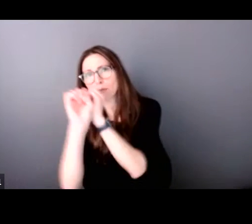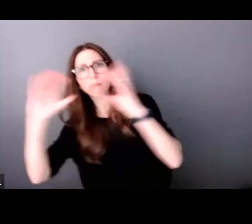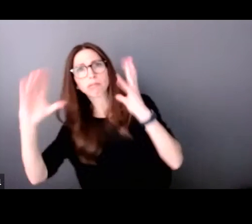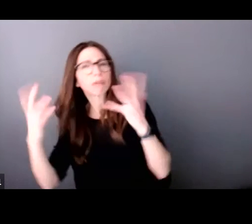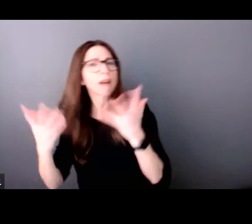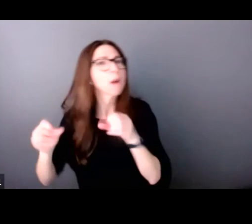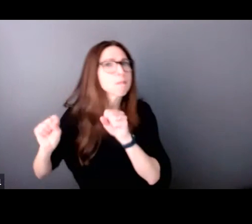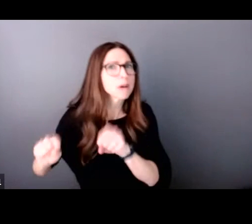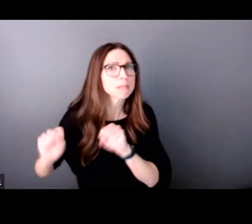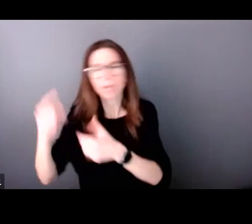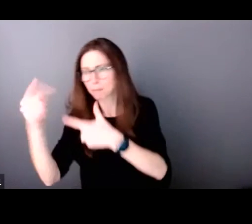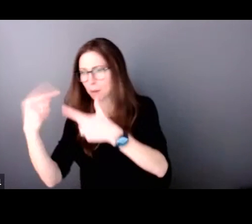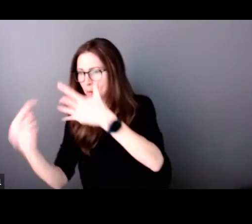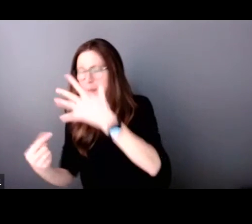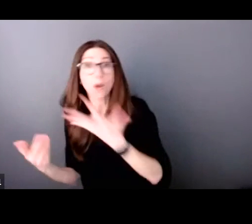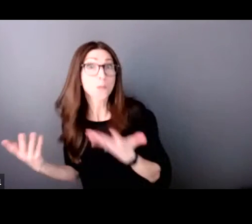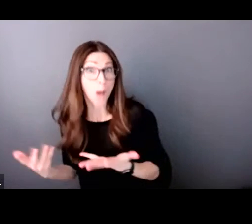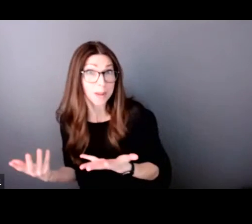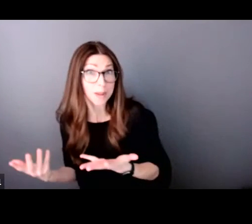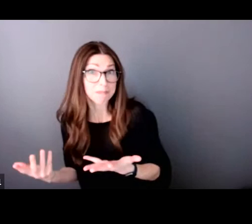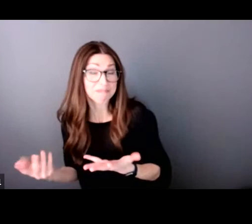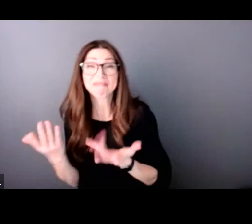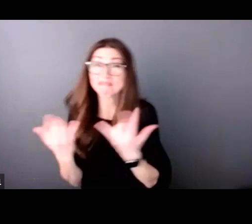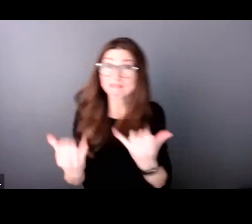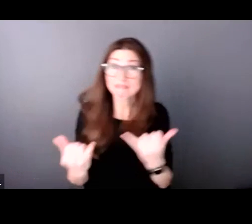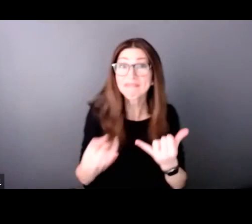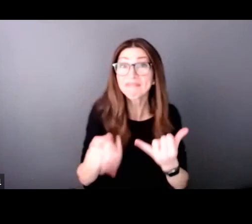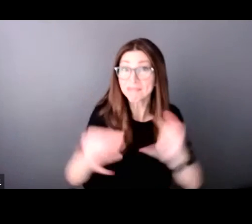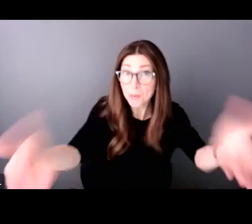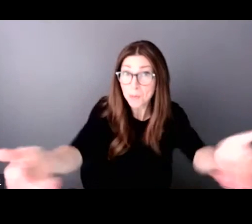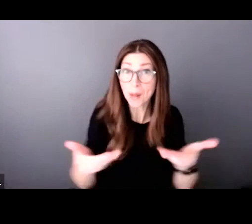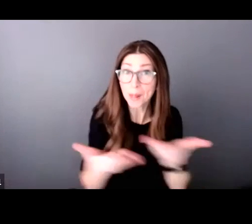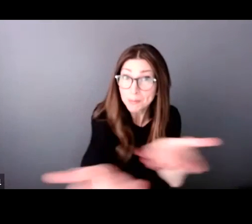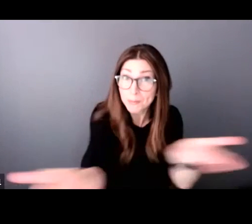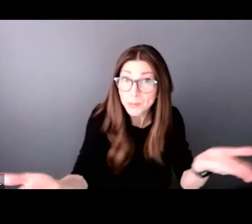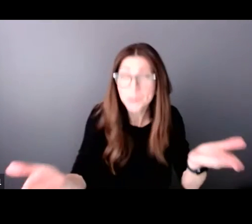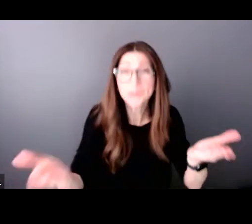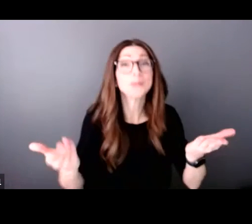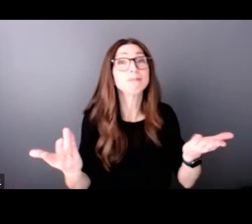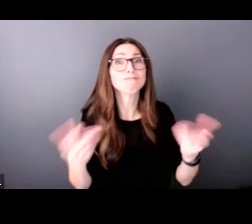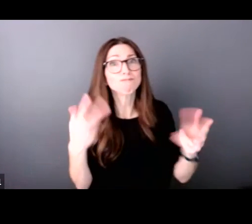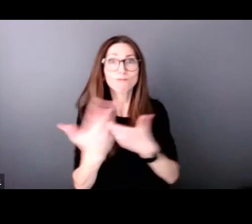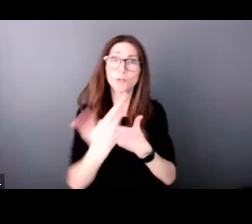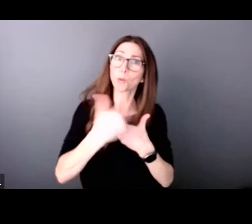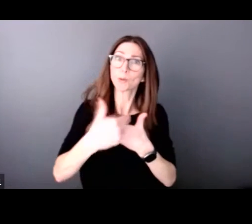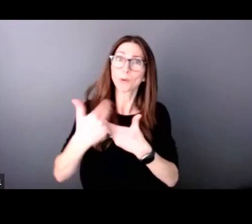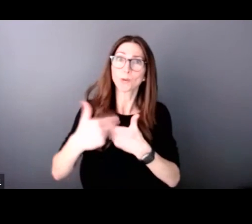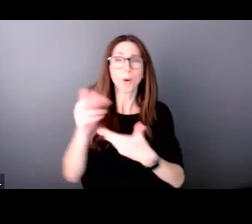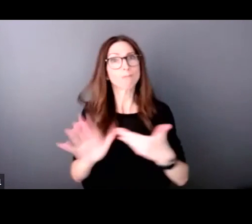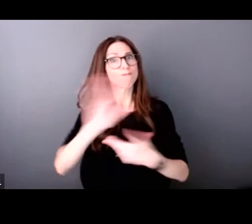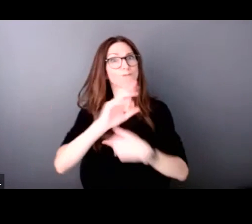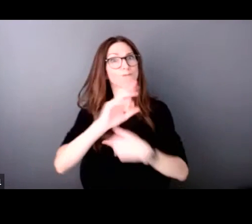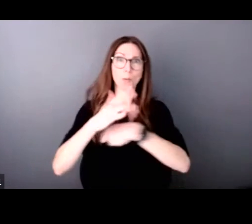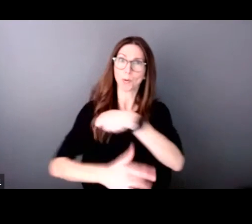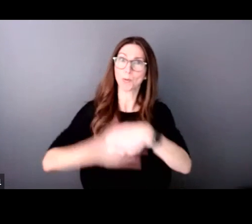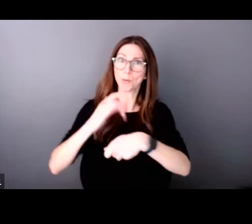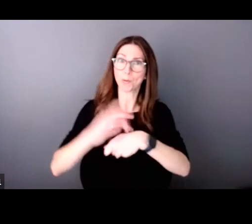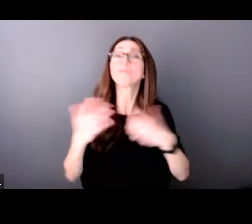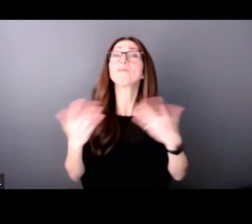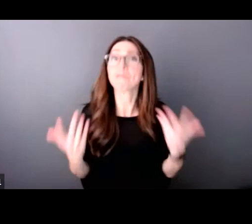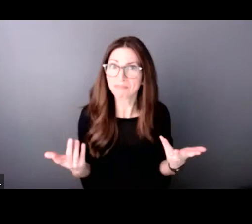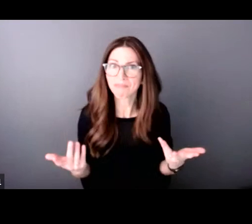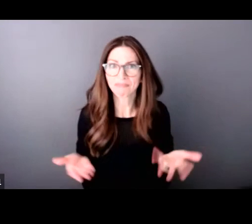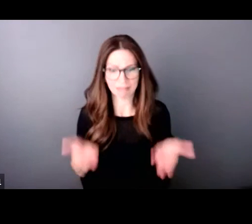I'd also like to welcome all of you who join us today from around the world. You find yourself amongst a